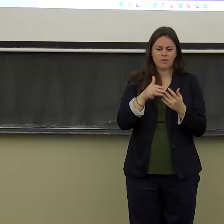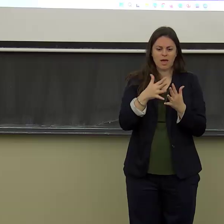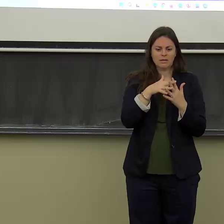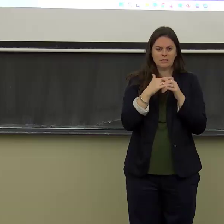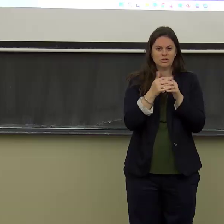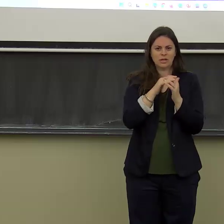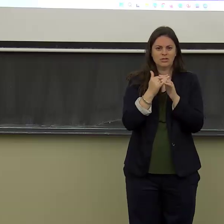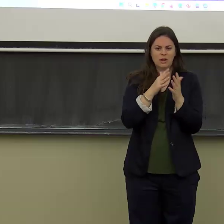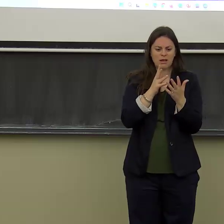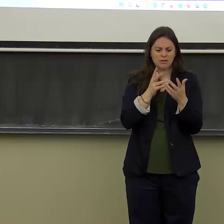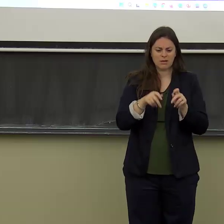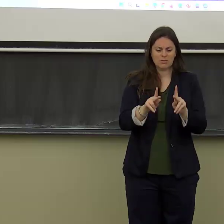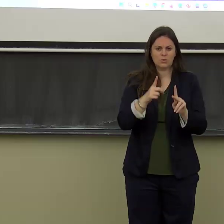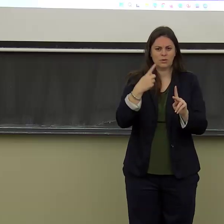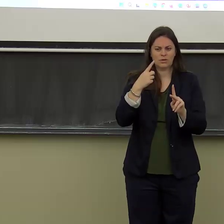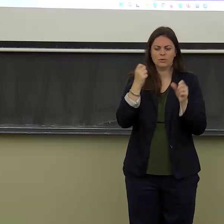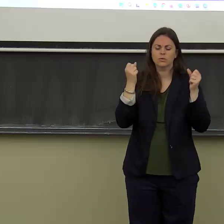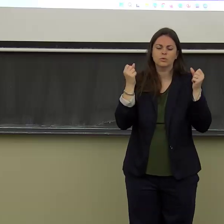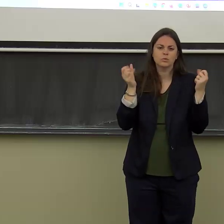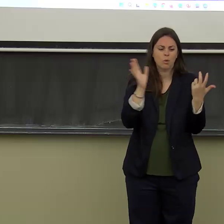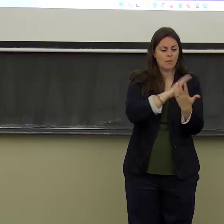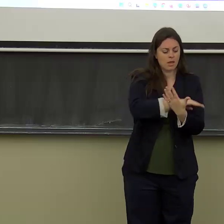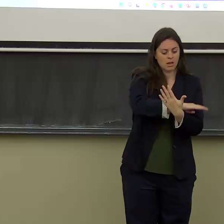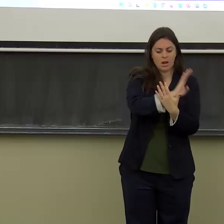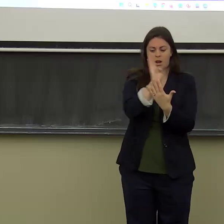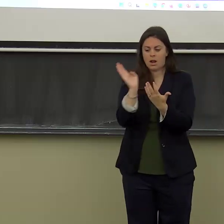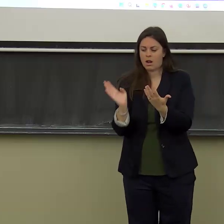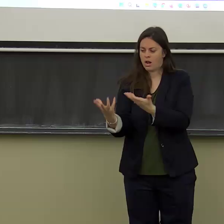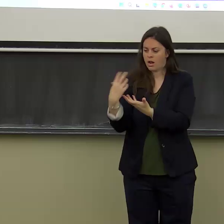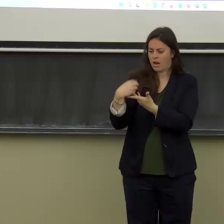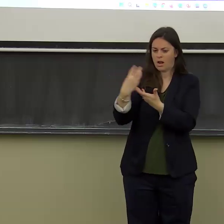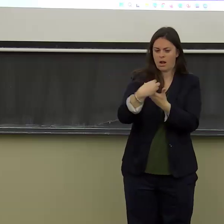there's also aging that comes into play. And how do we bring those